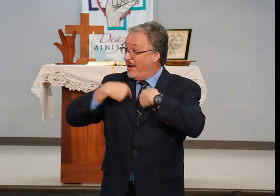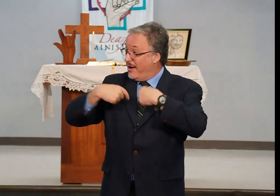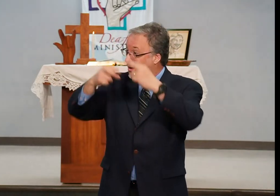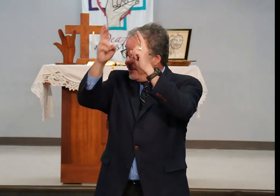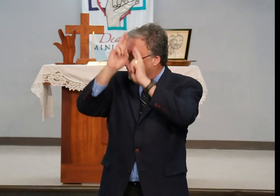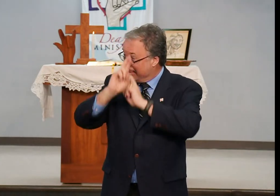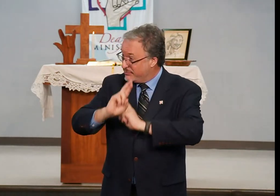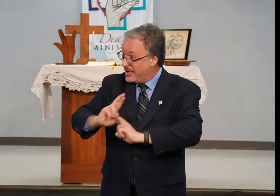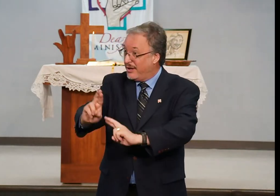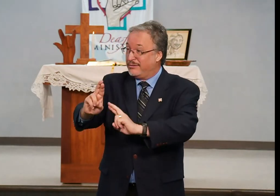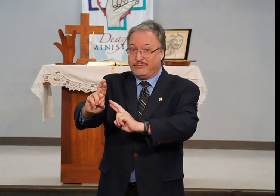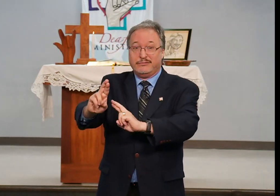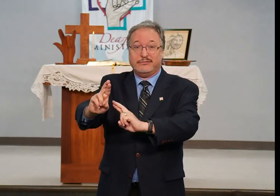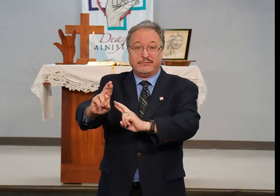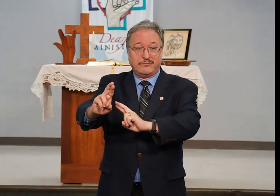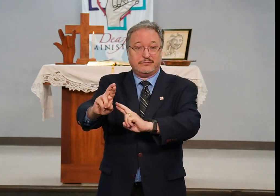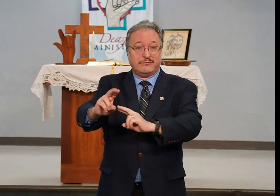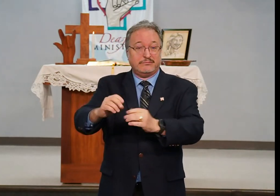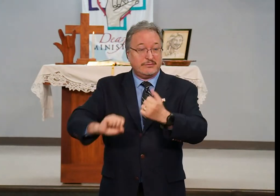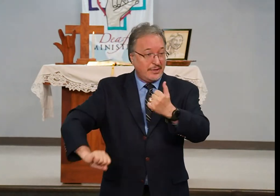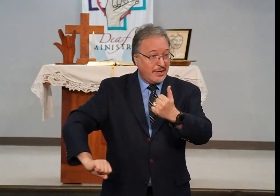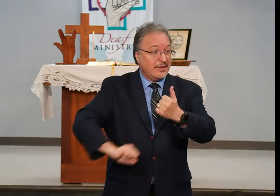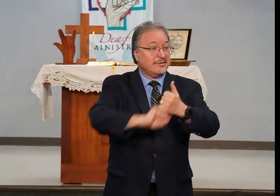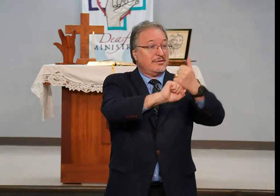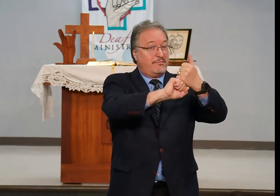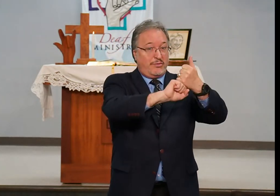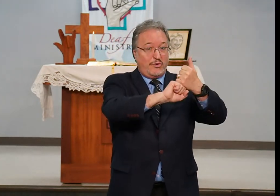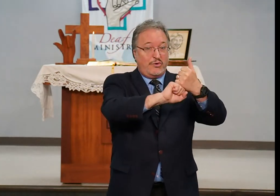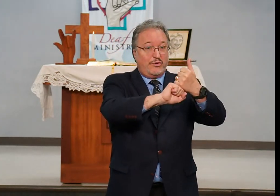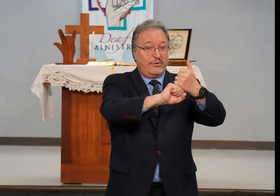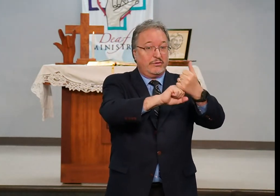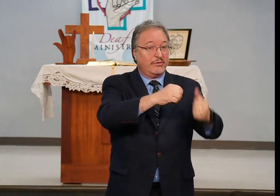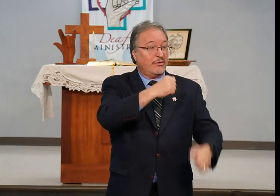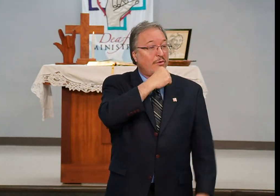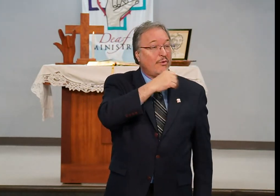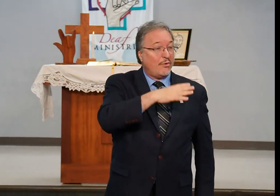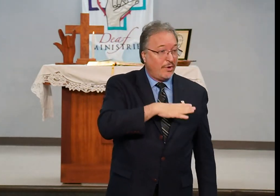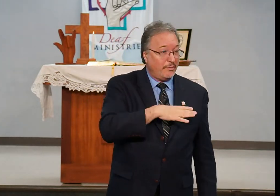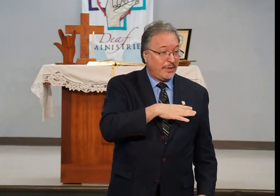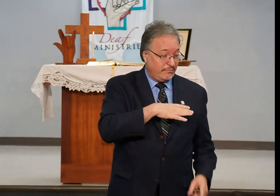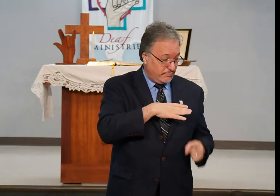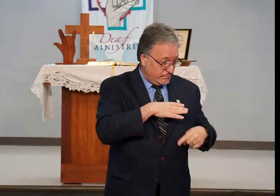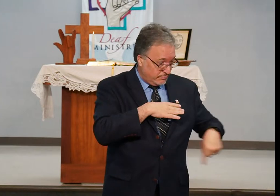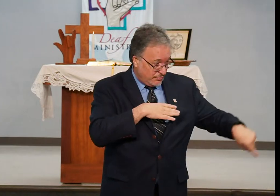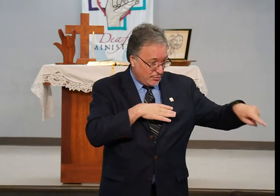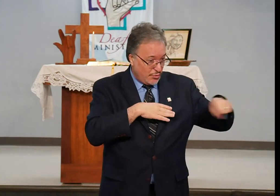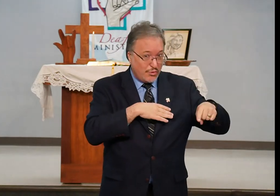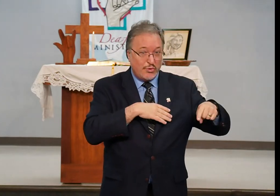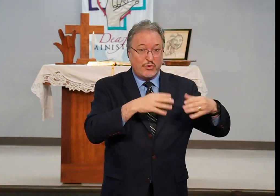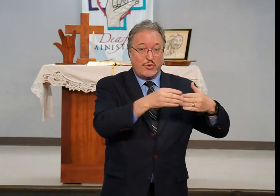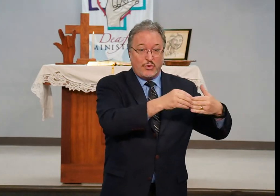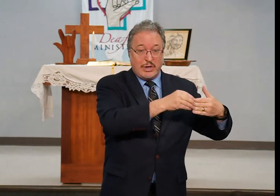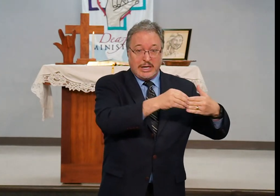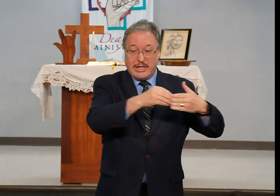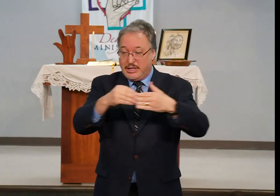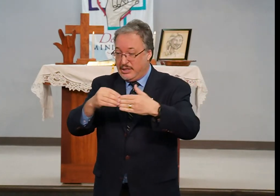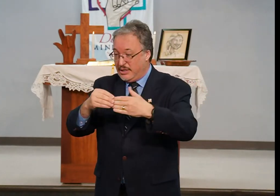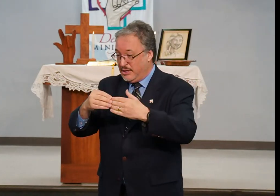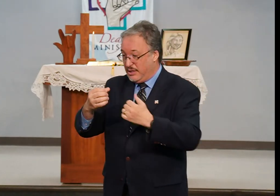model that spirit and that you commit now to respect and support women